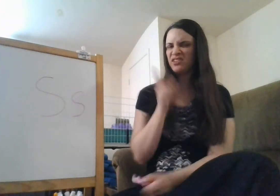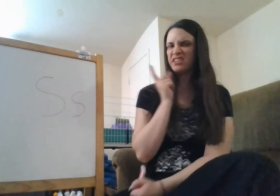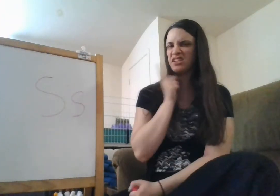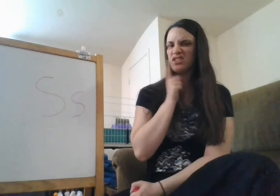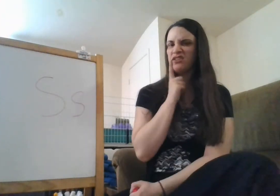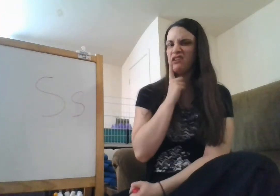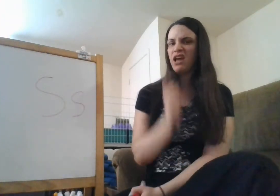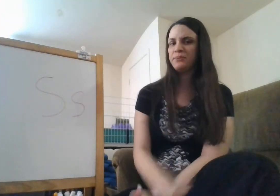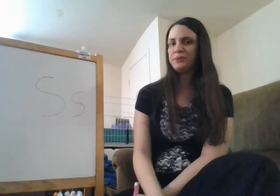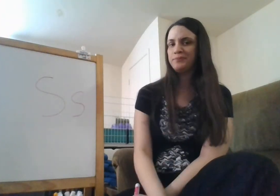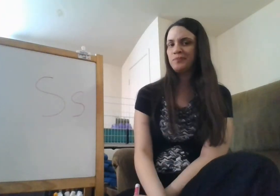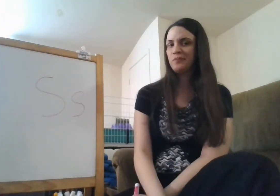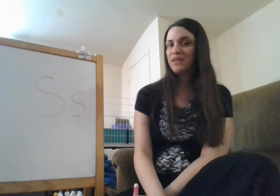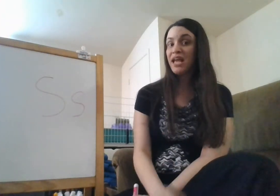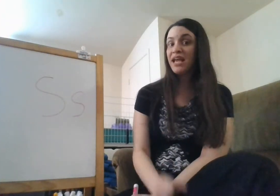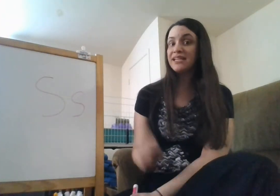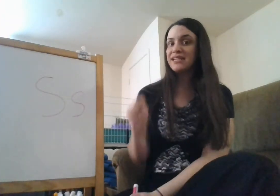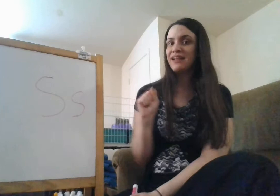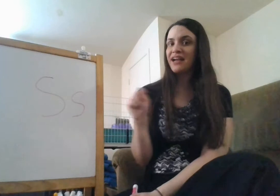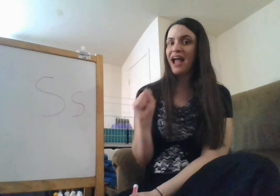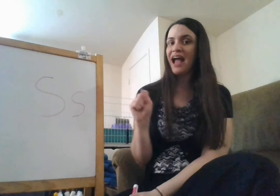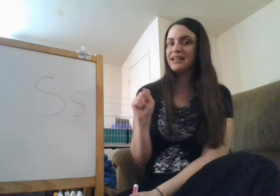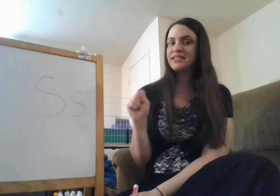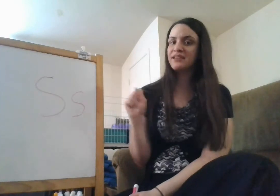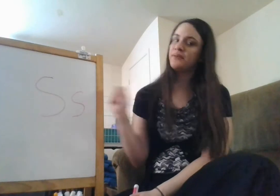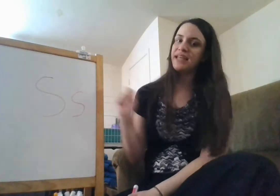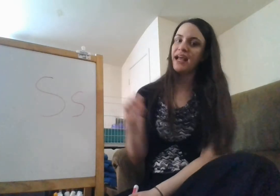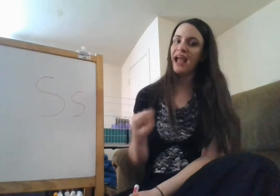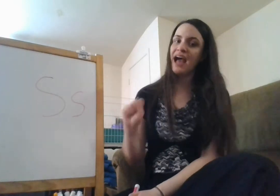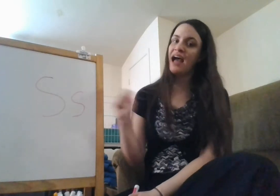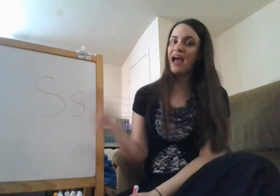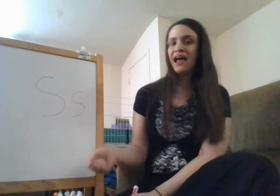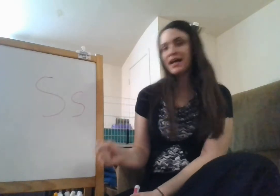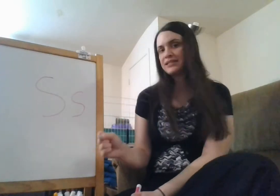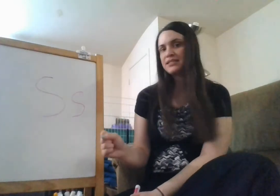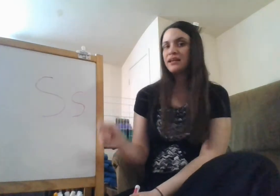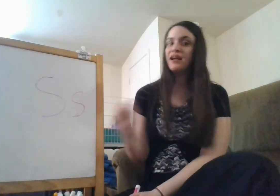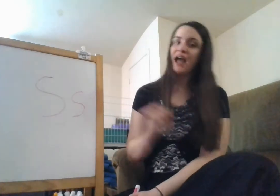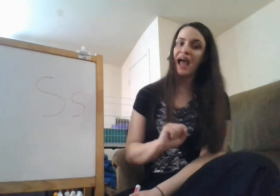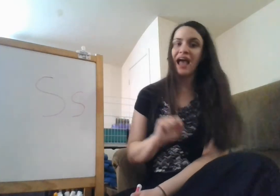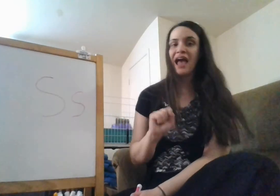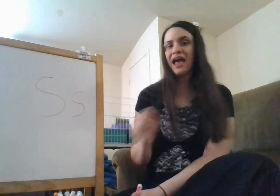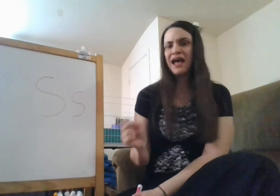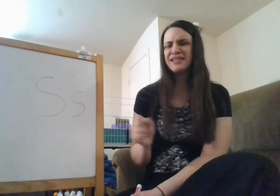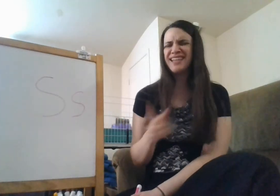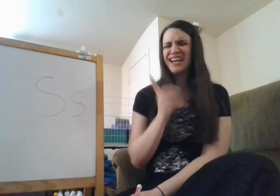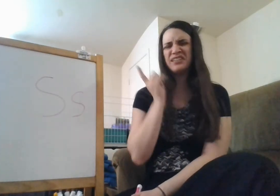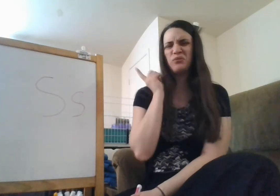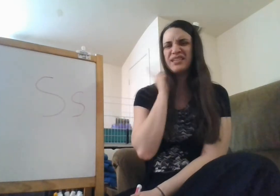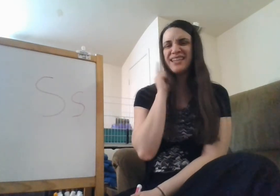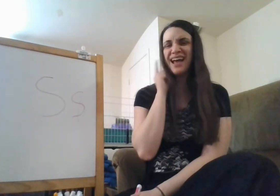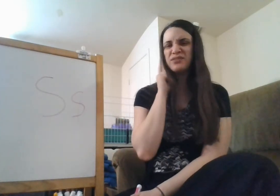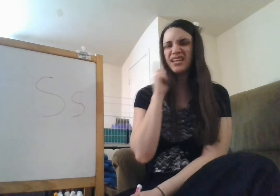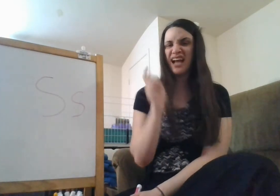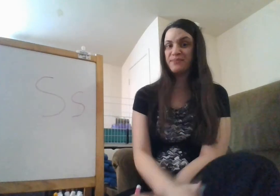looks like a certain animal. It is the letter S. Can we say S? S. And what sound did S make?